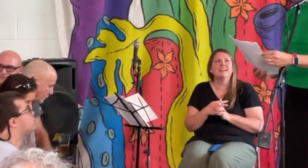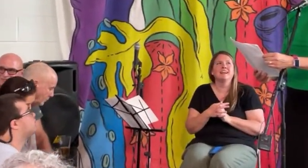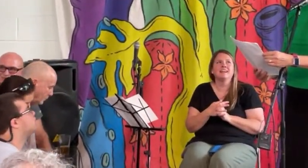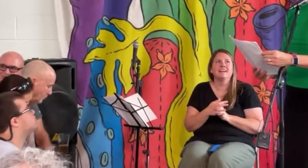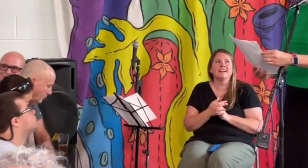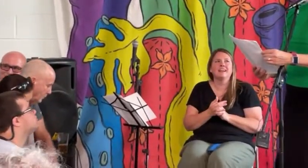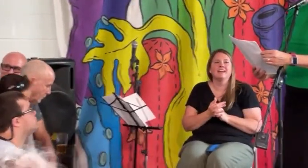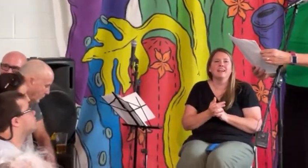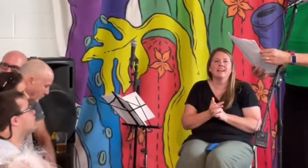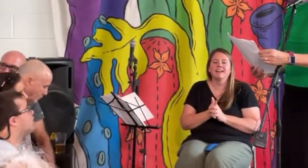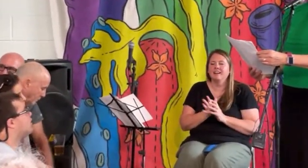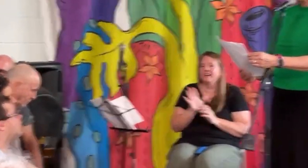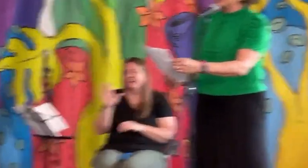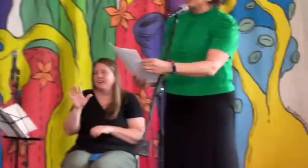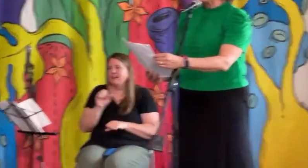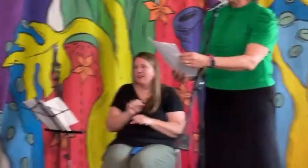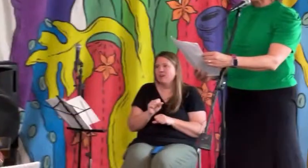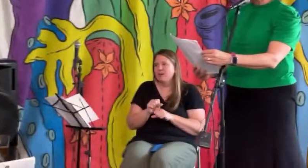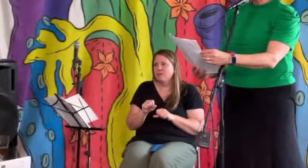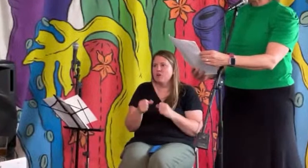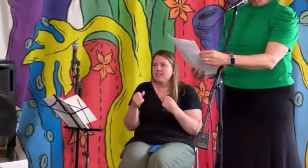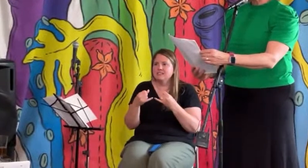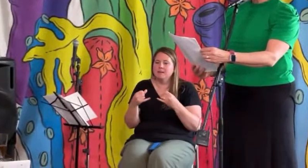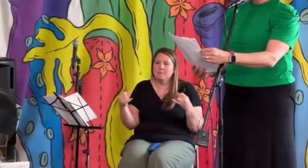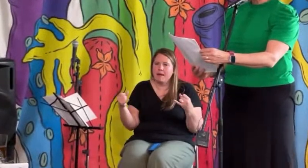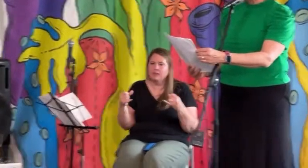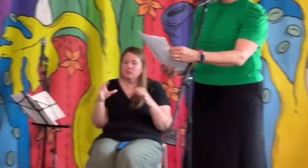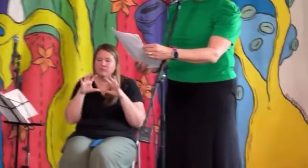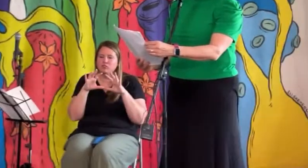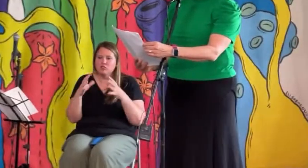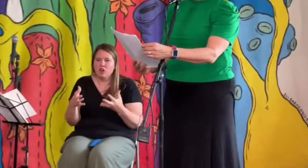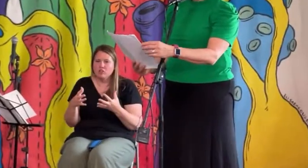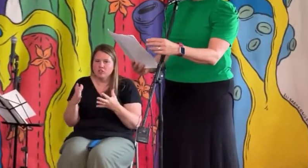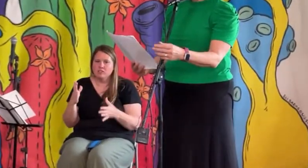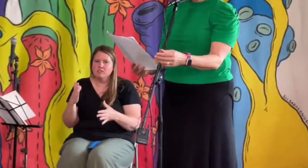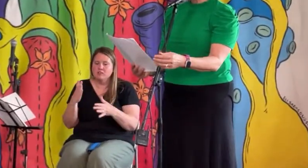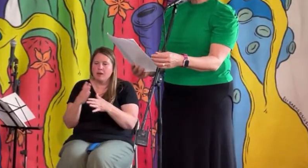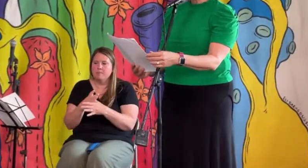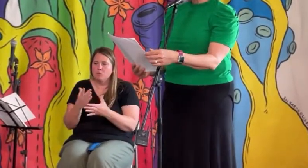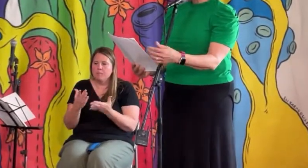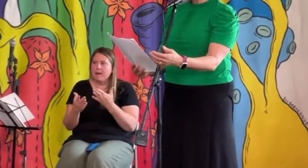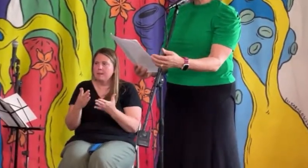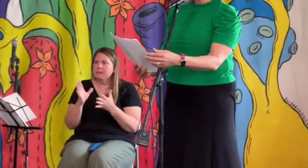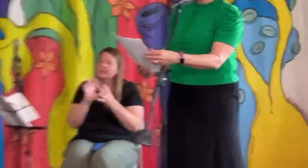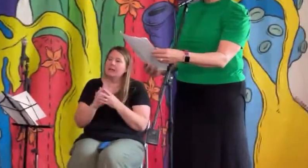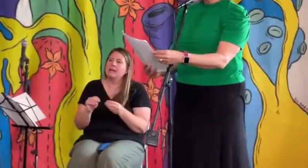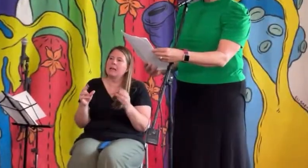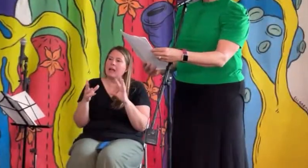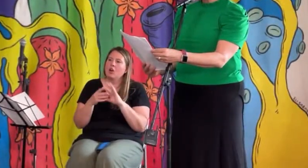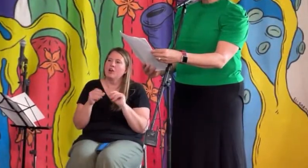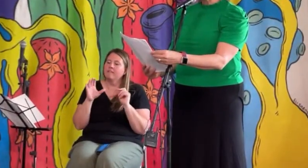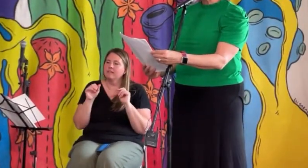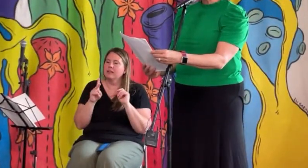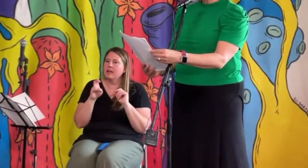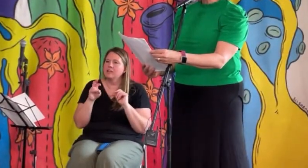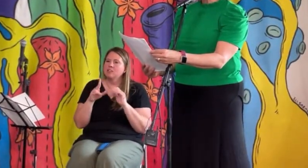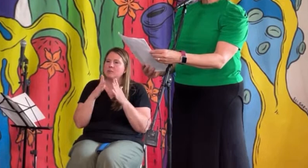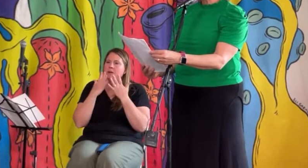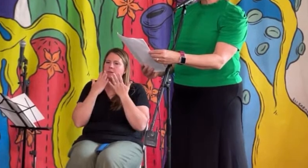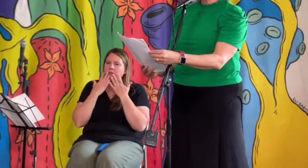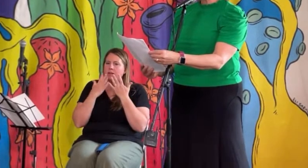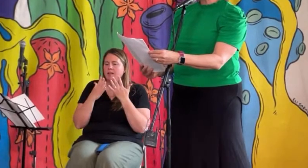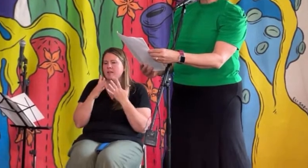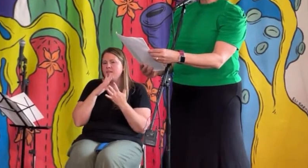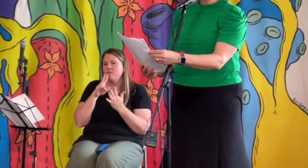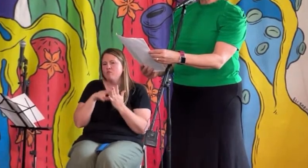Her work breaks the bounds of genre and disrupts what we might consider to be a narrative of cancer, but swooning the reader also with the